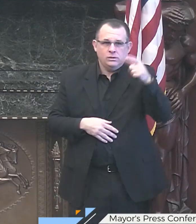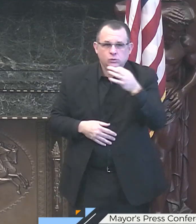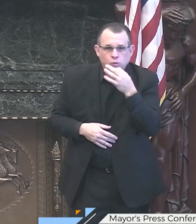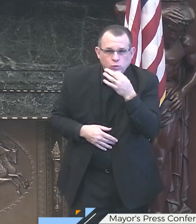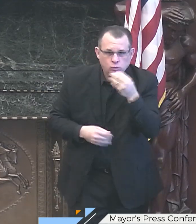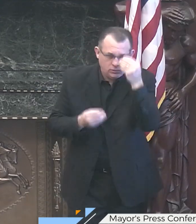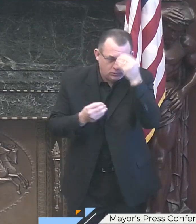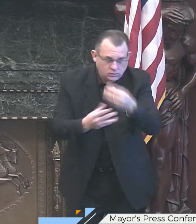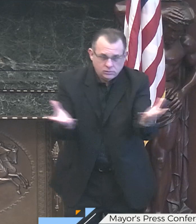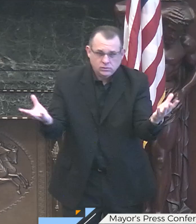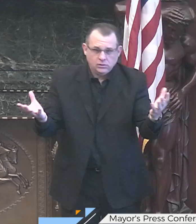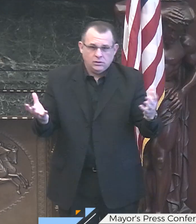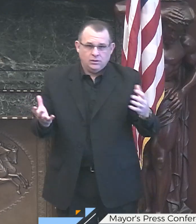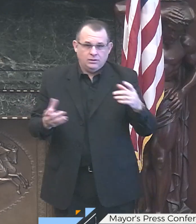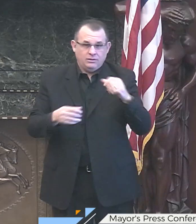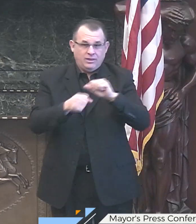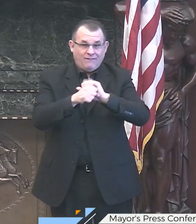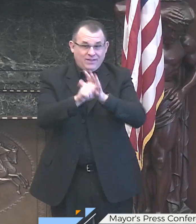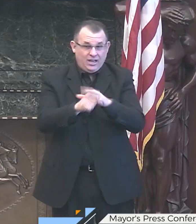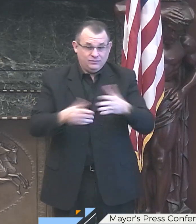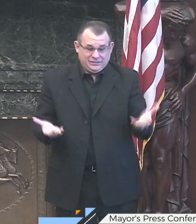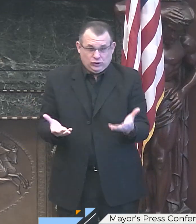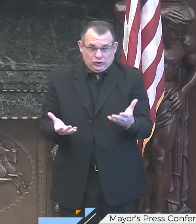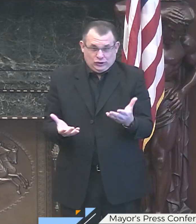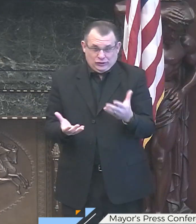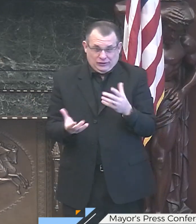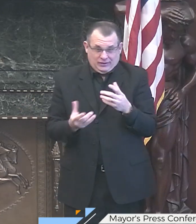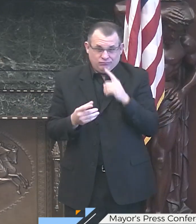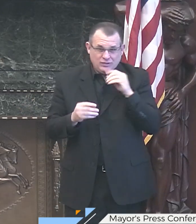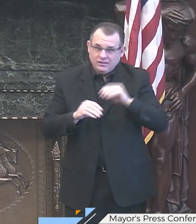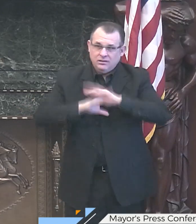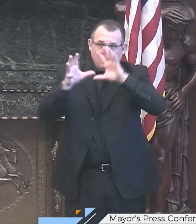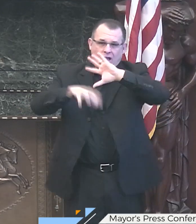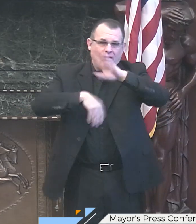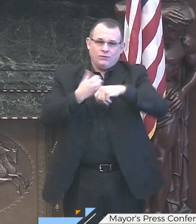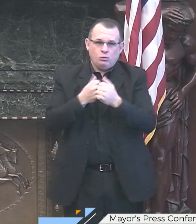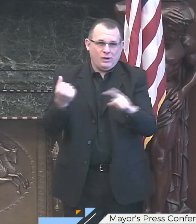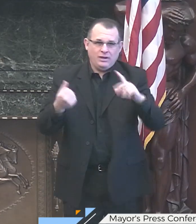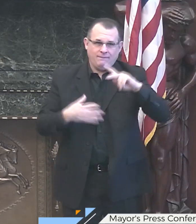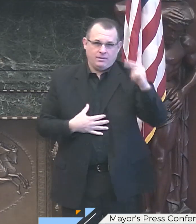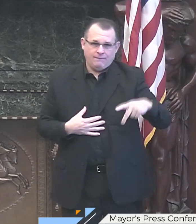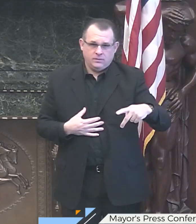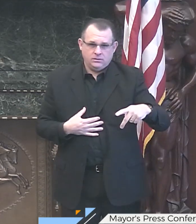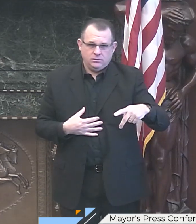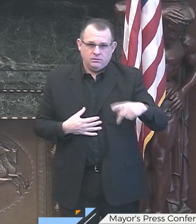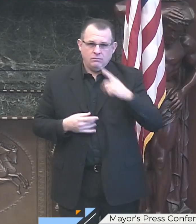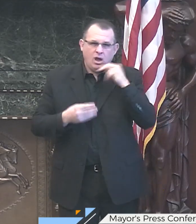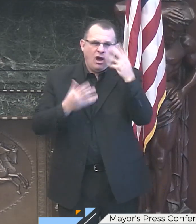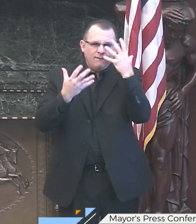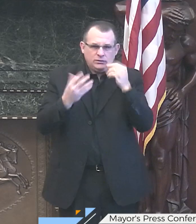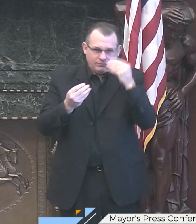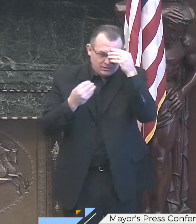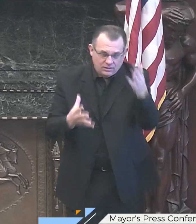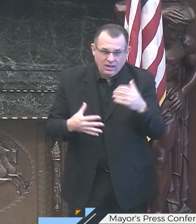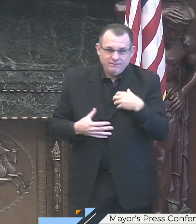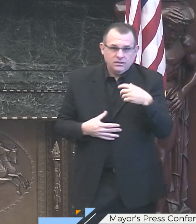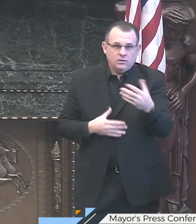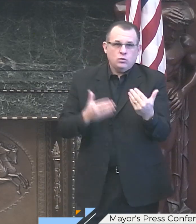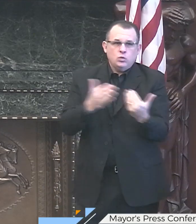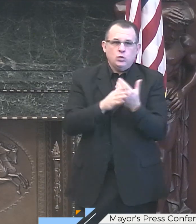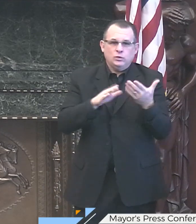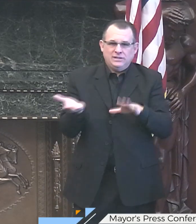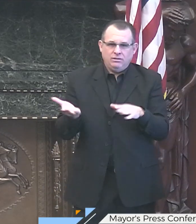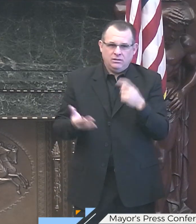Philadelphia. I'm sad to say we have 2 new deaths to report today, one that is confirmed, one that we don't have the